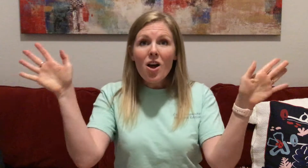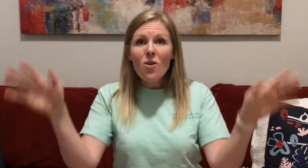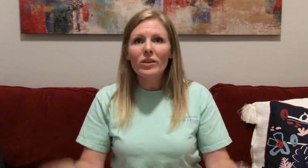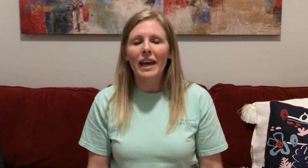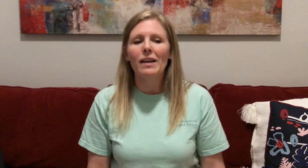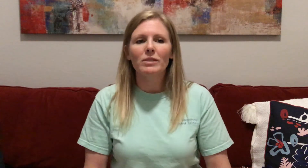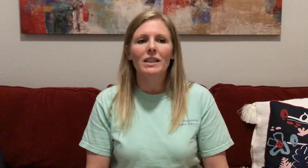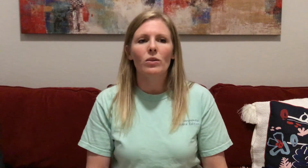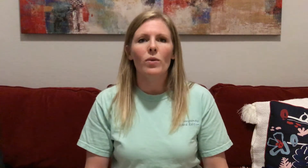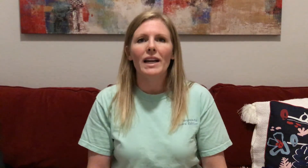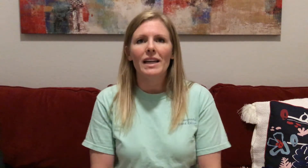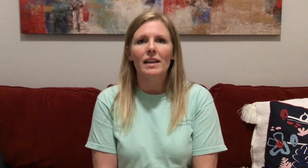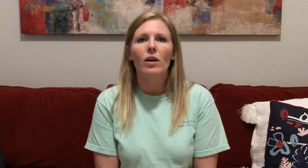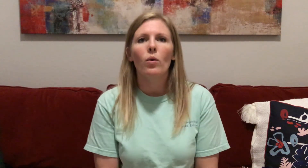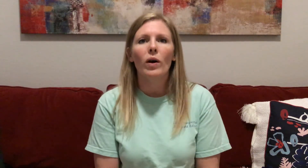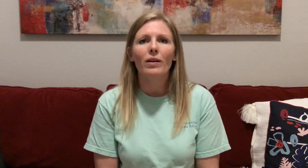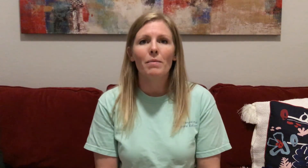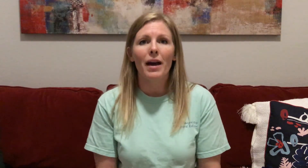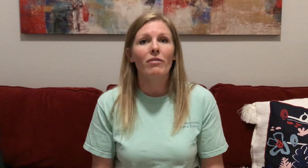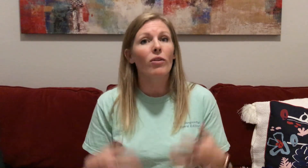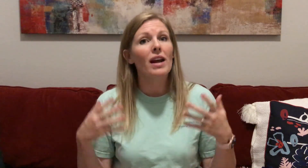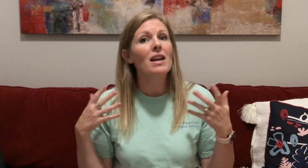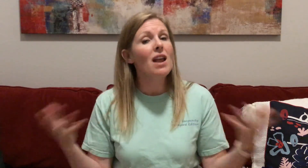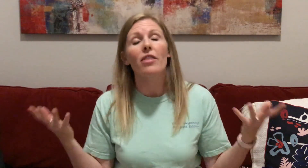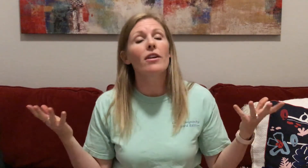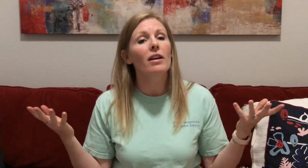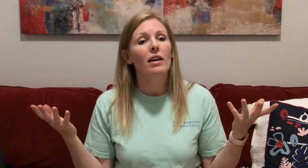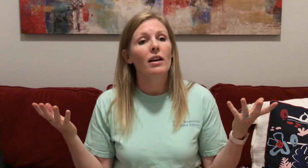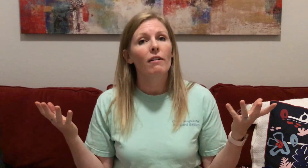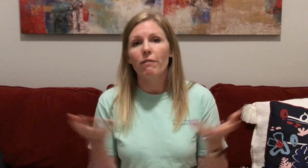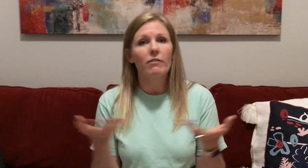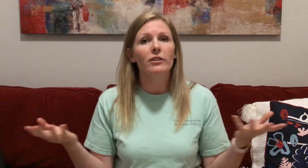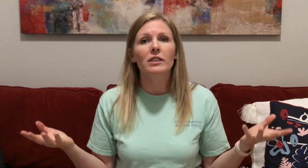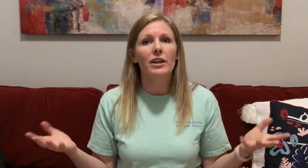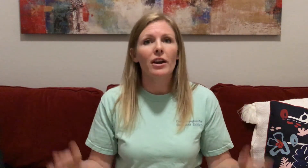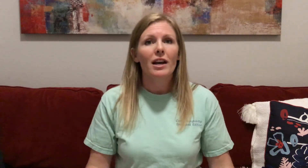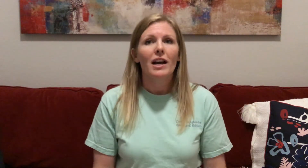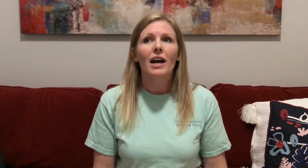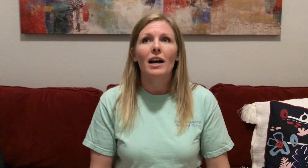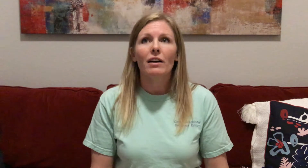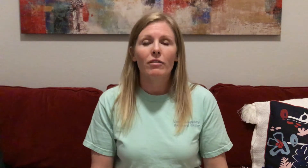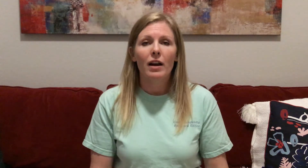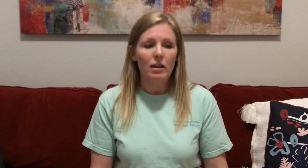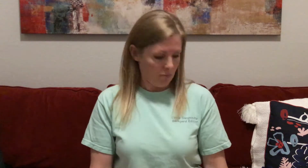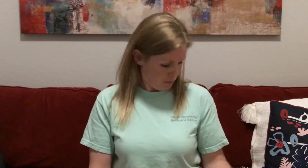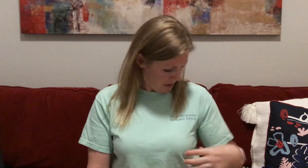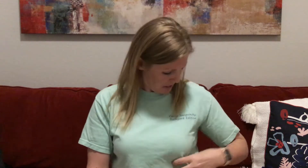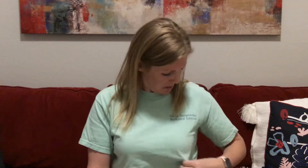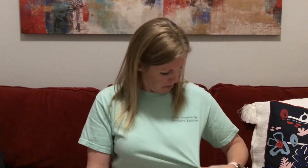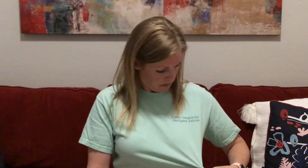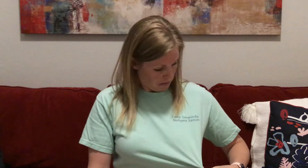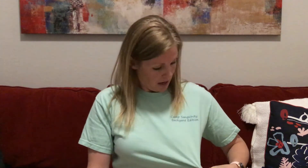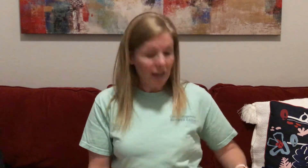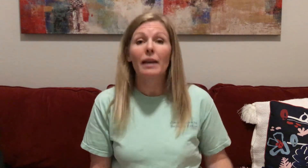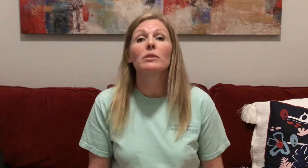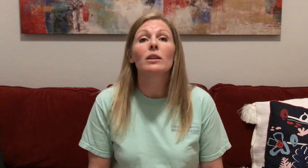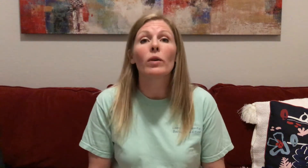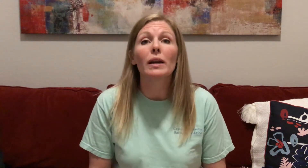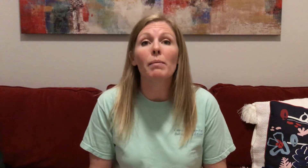Hello, Camp Sanguinity. Welcome back for another fun-filled year of, what is it? Camp Sanguinity